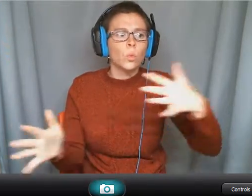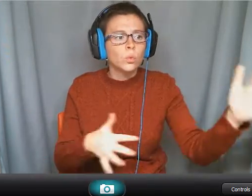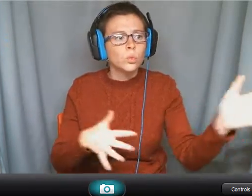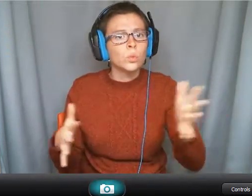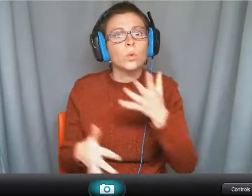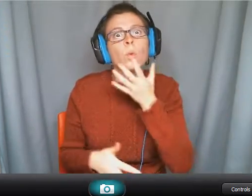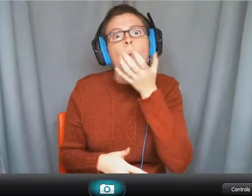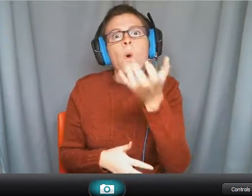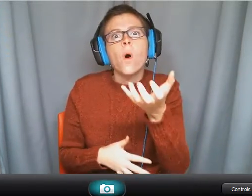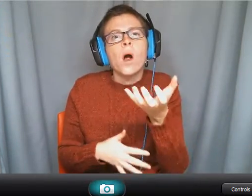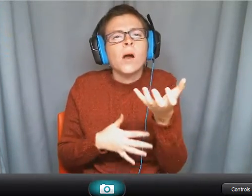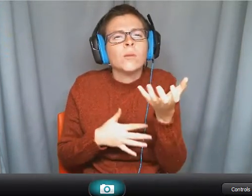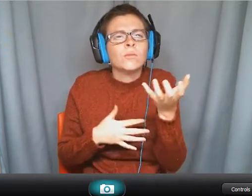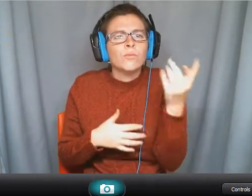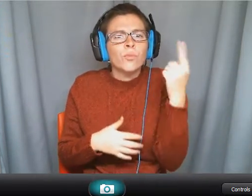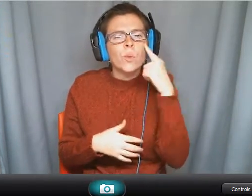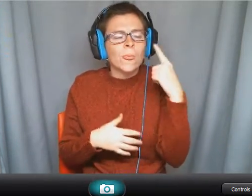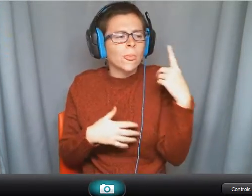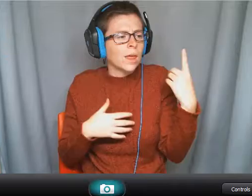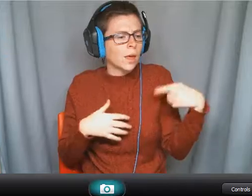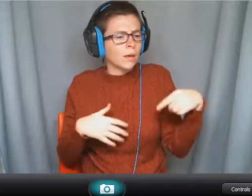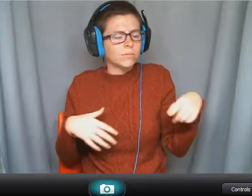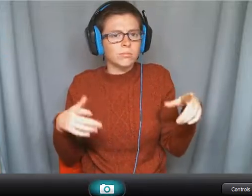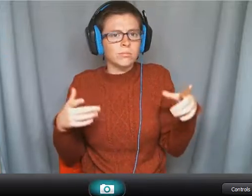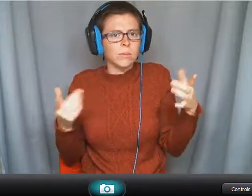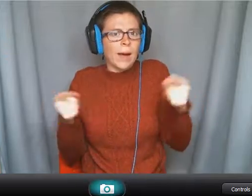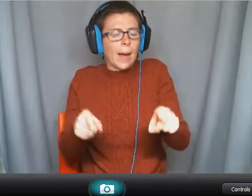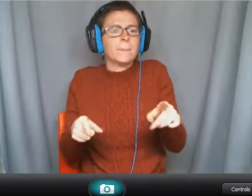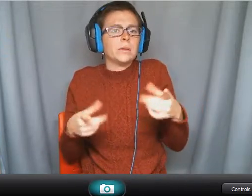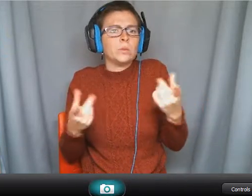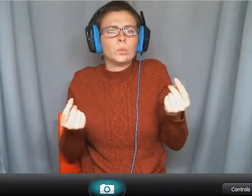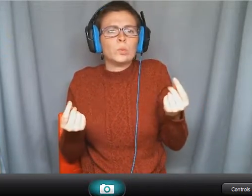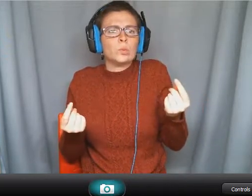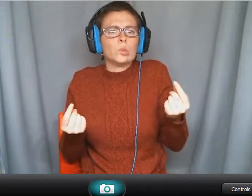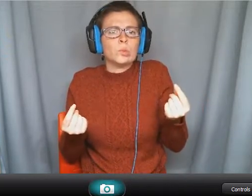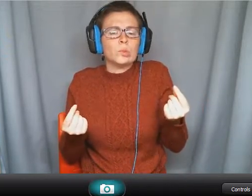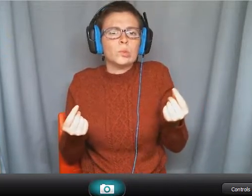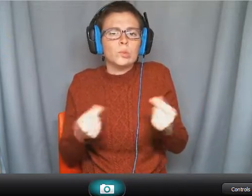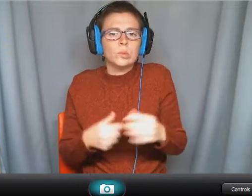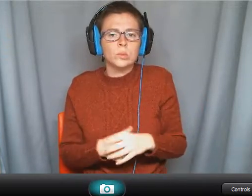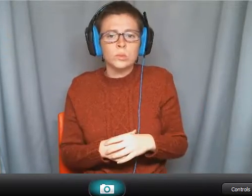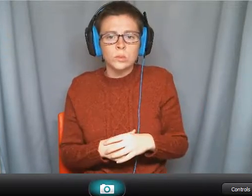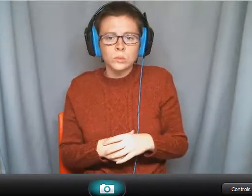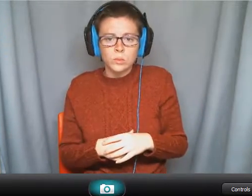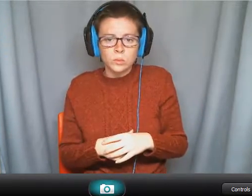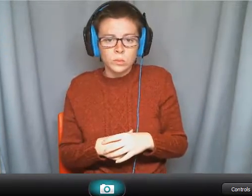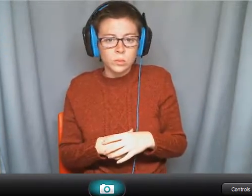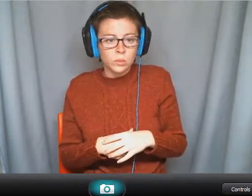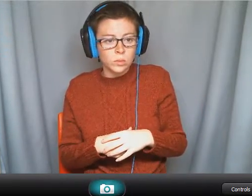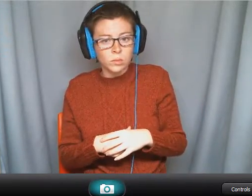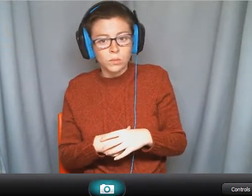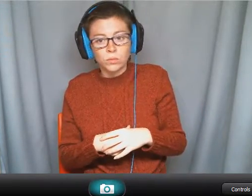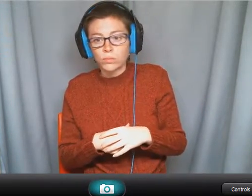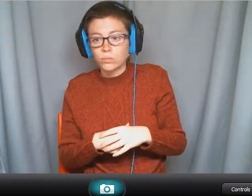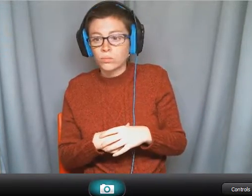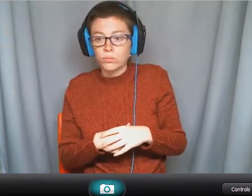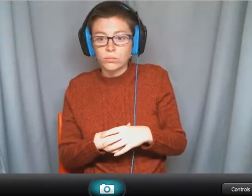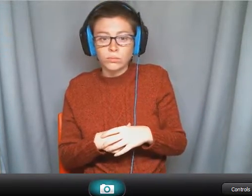that brings about? What does warm wind help?